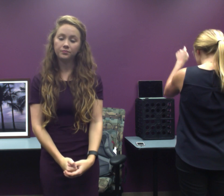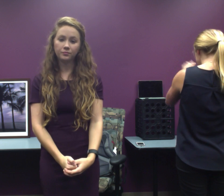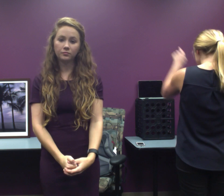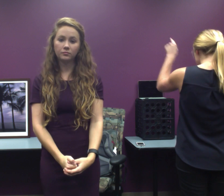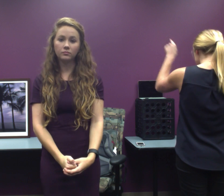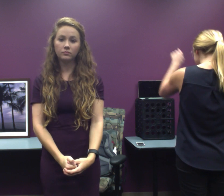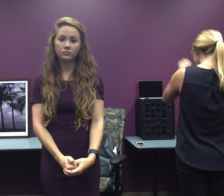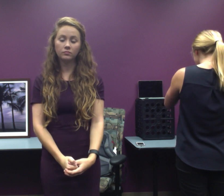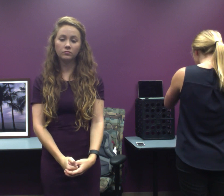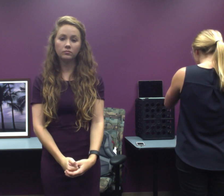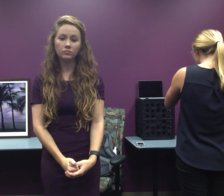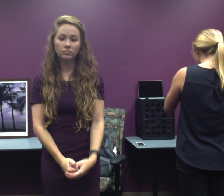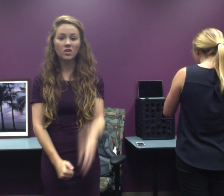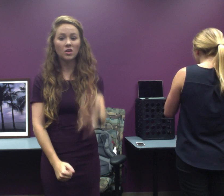2/5 were what we call patriots.